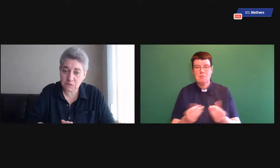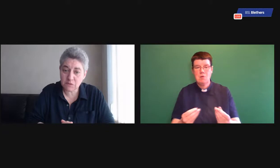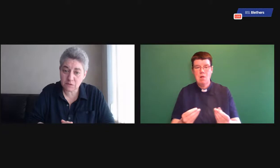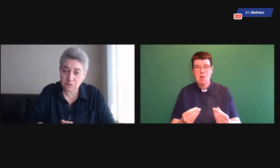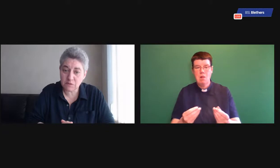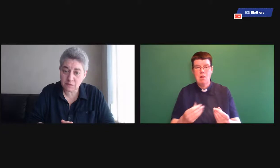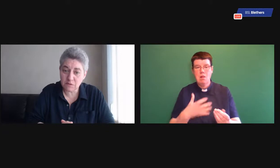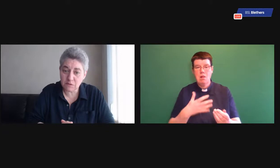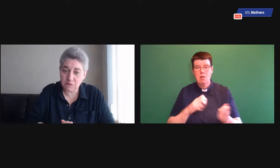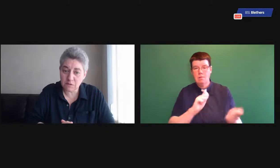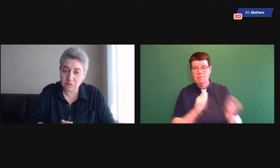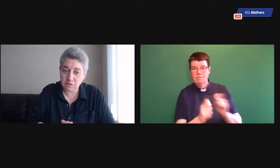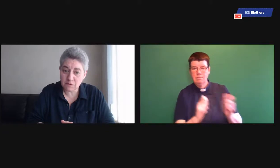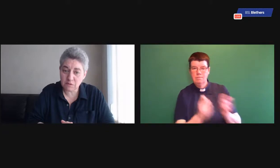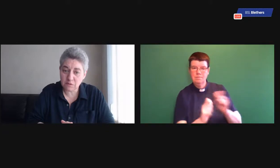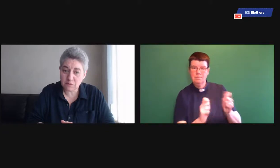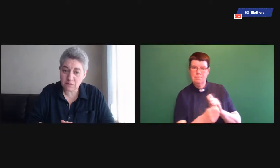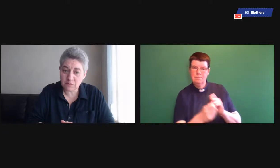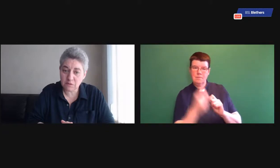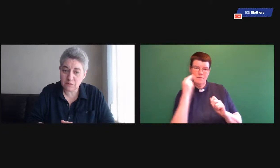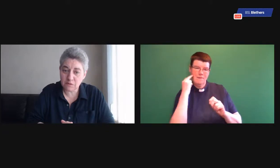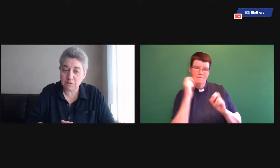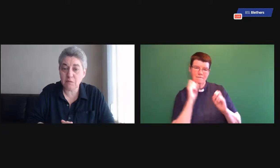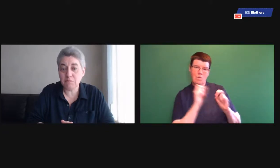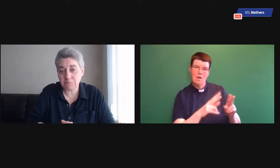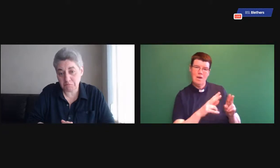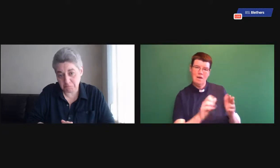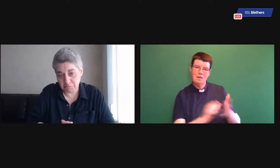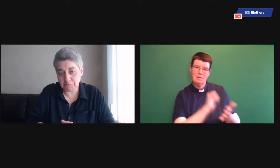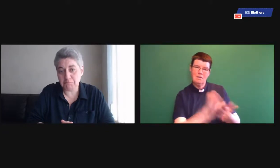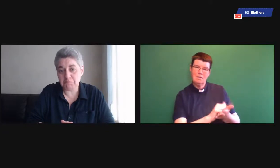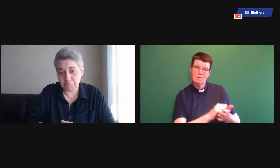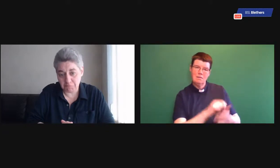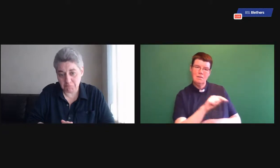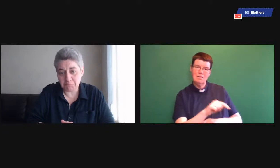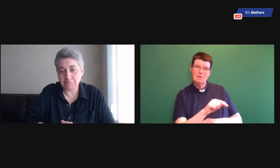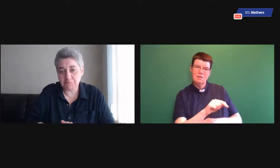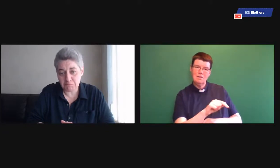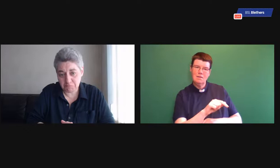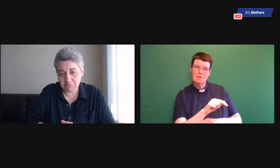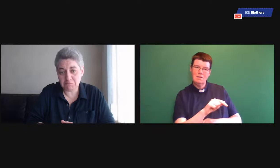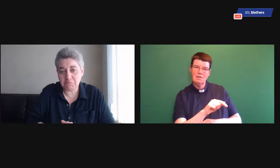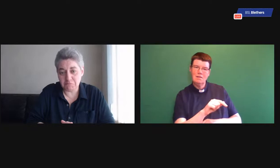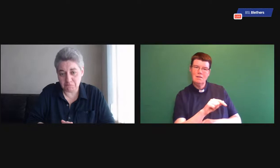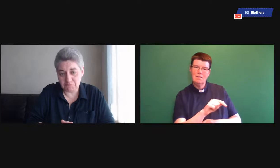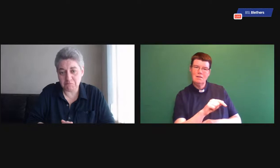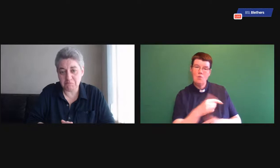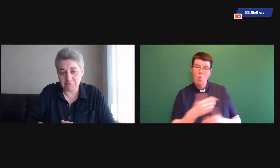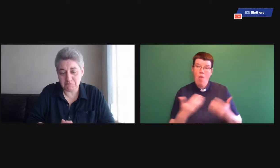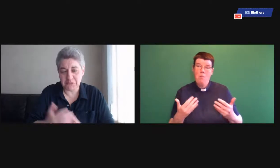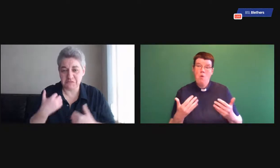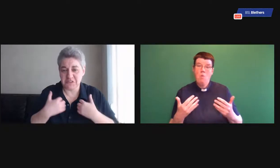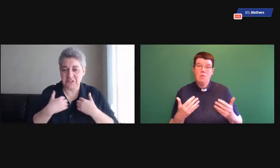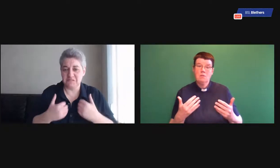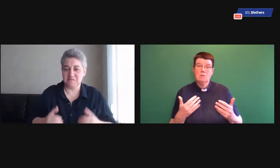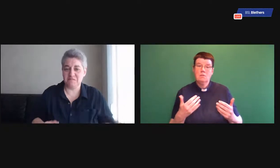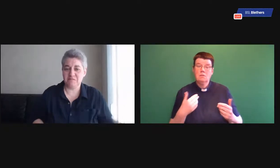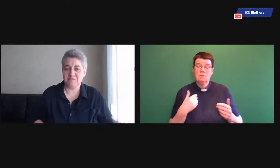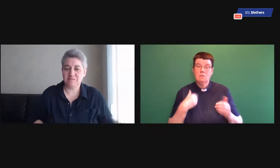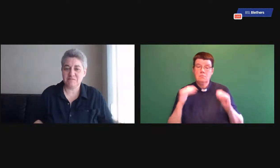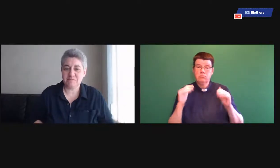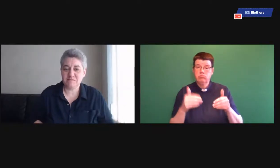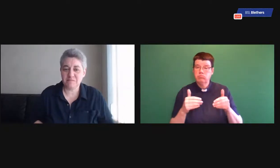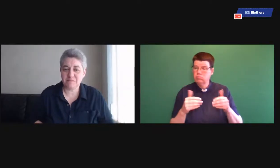Scotland. Because there's no materials at the moment. We would need to look at the materials that they have existing and adapt them to make sure they're